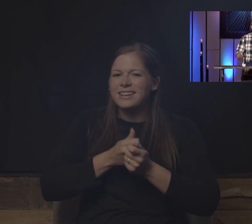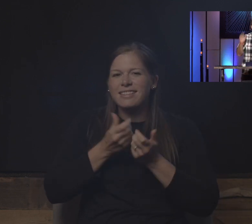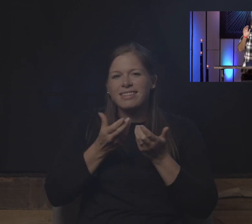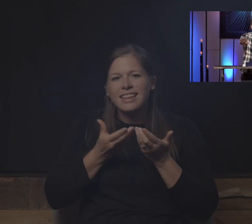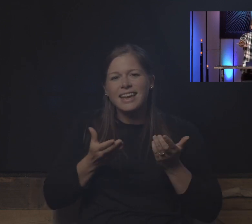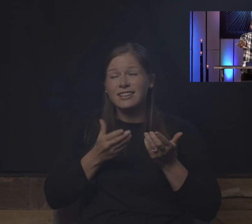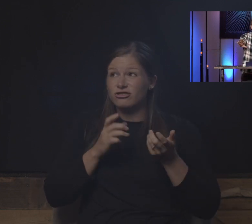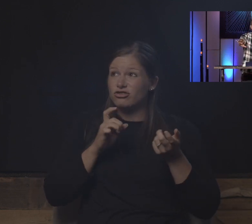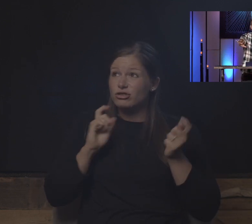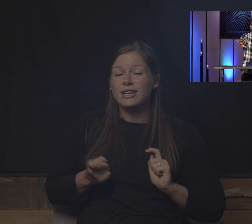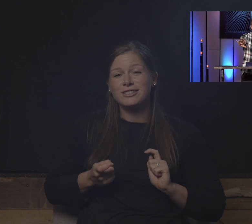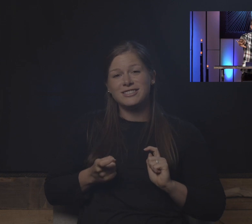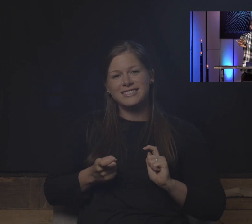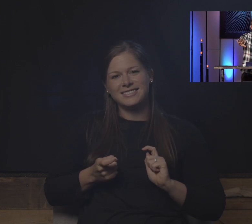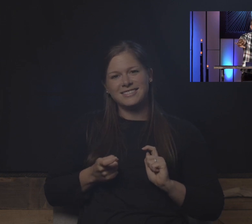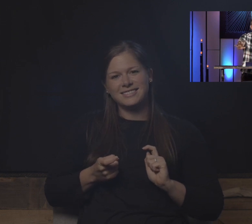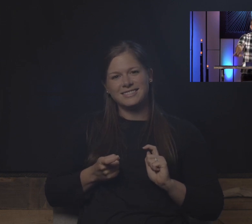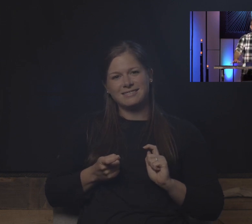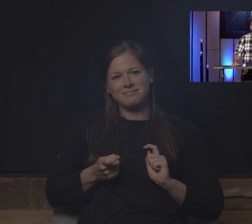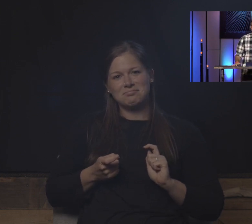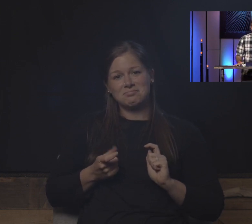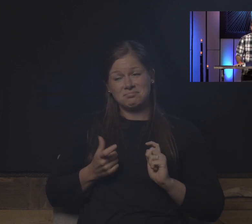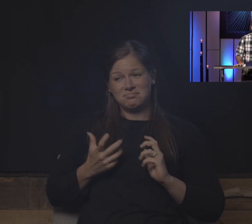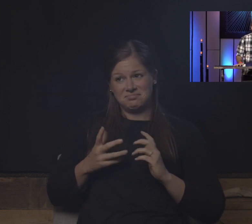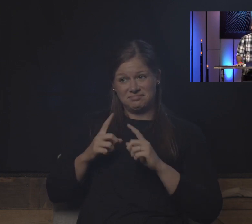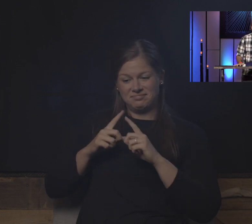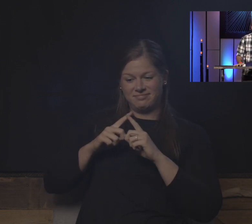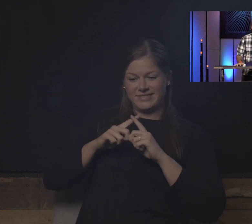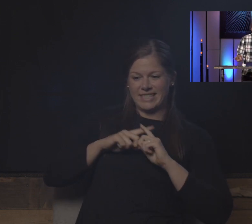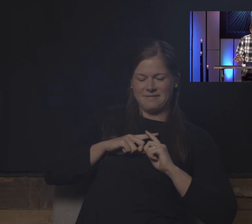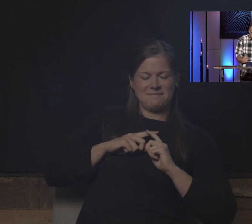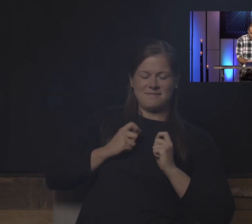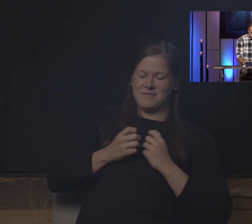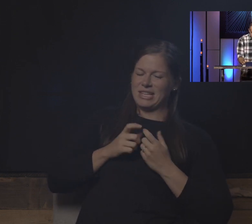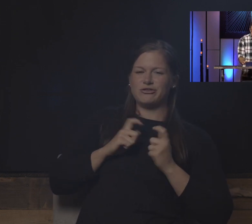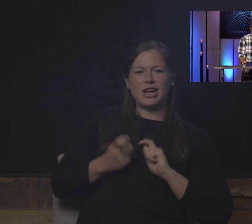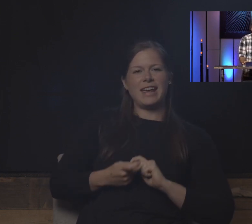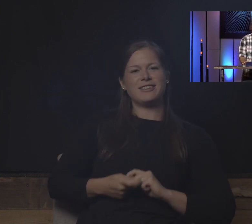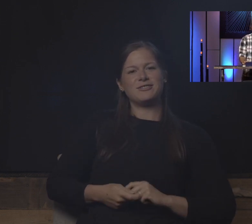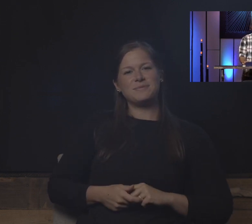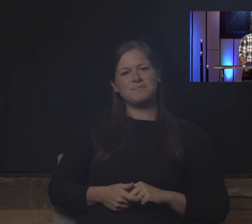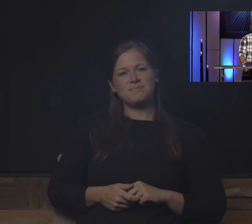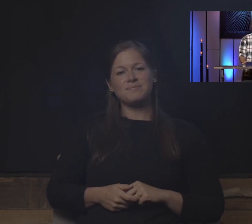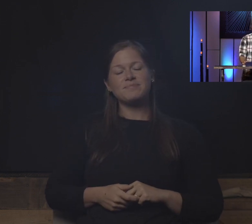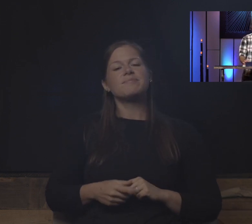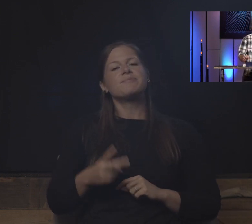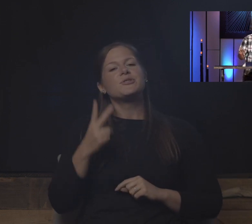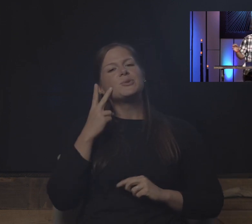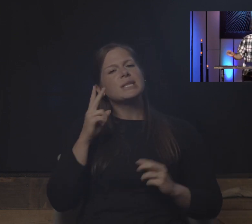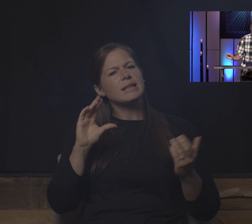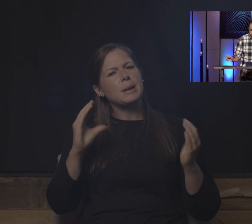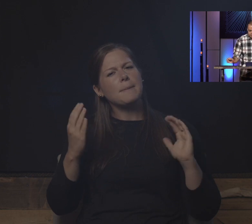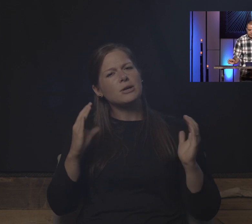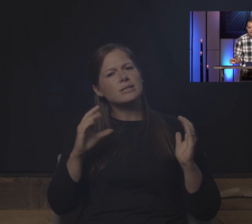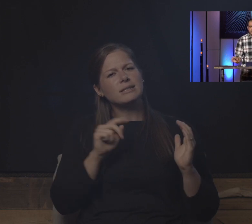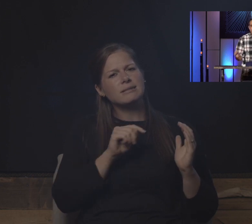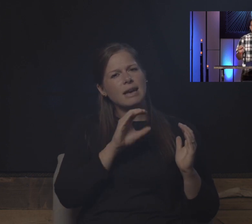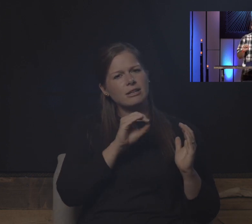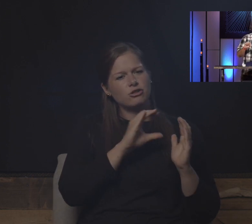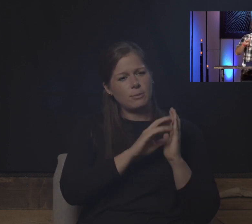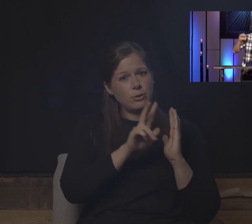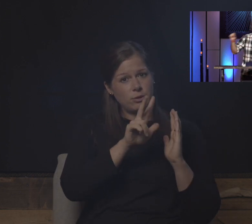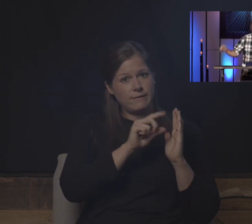solitary thing changes when you're saved. Notice the contrast in Titus 3:3 versus Titus